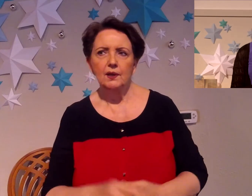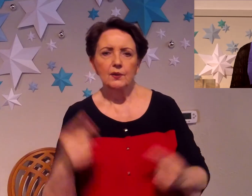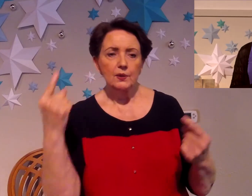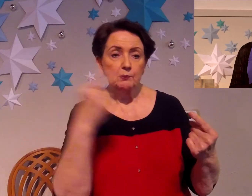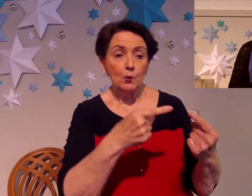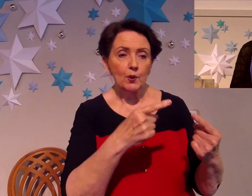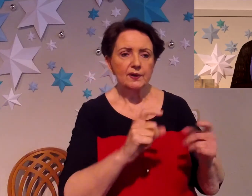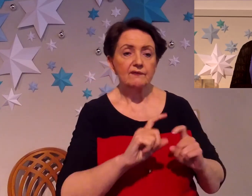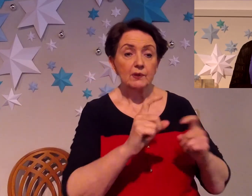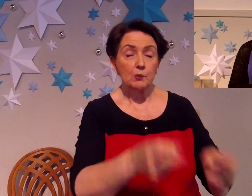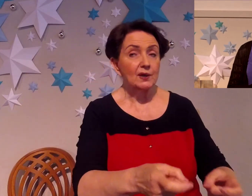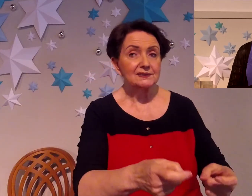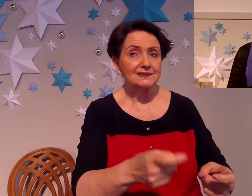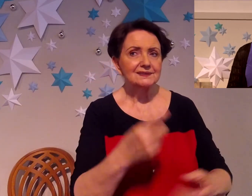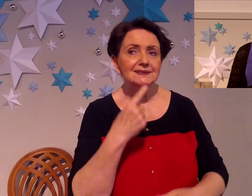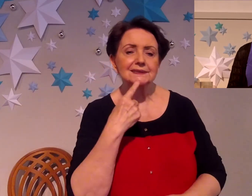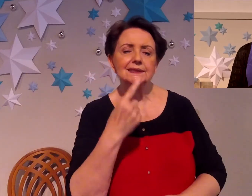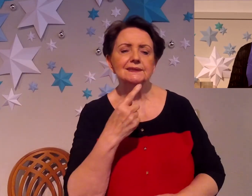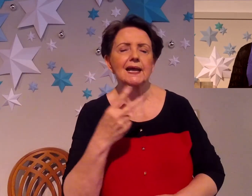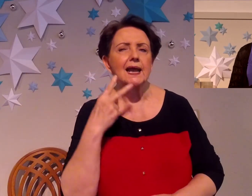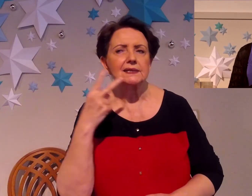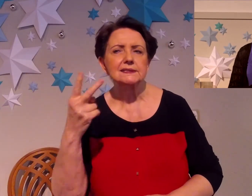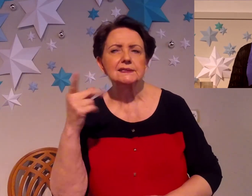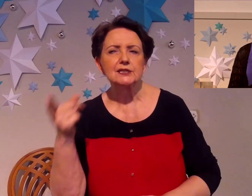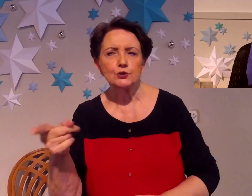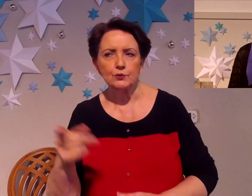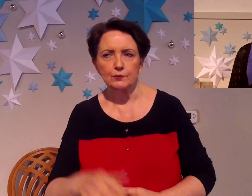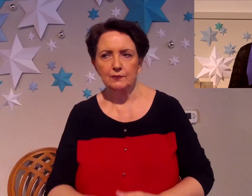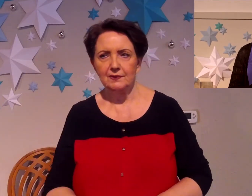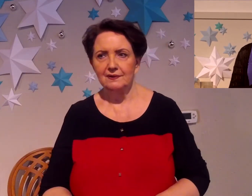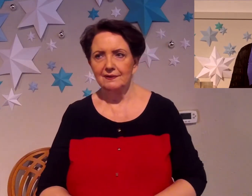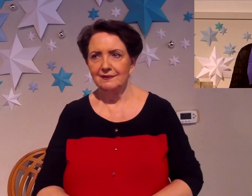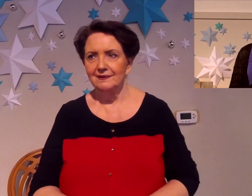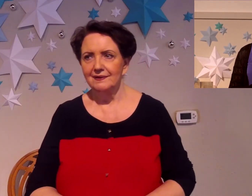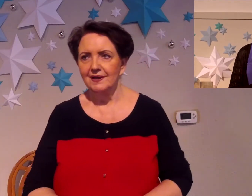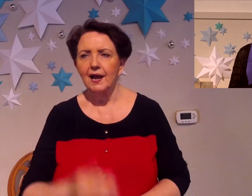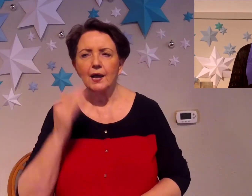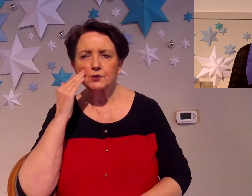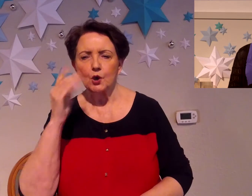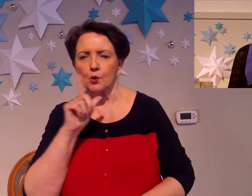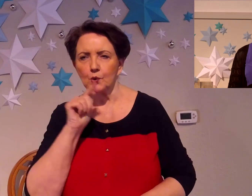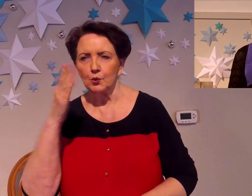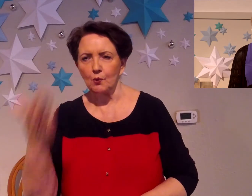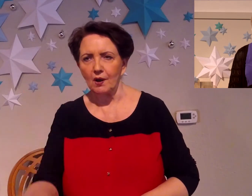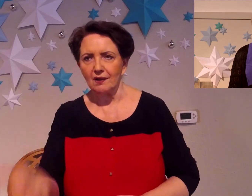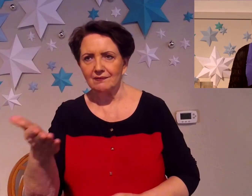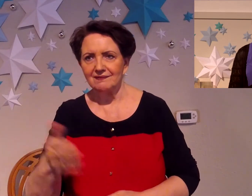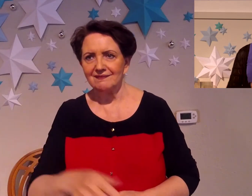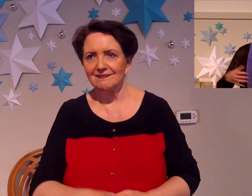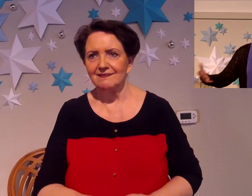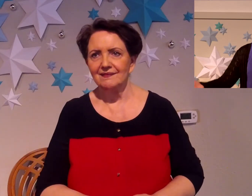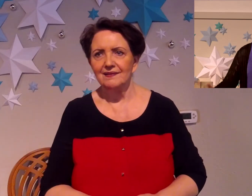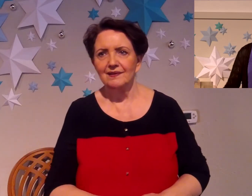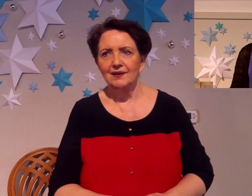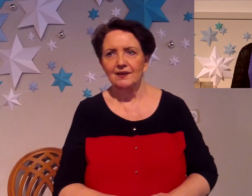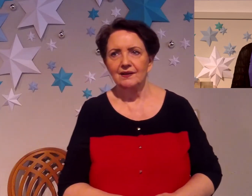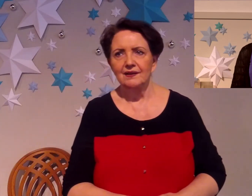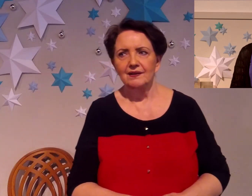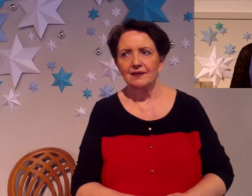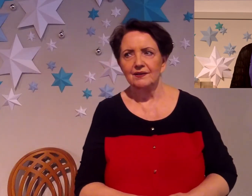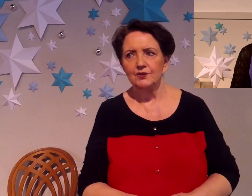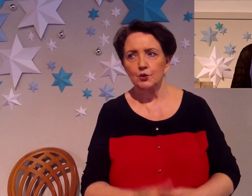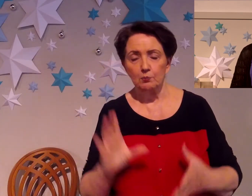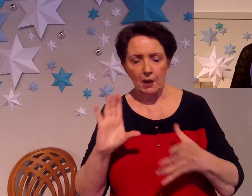to say, I see you. I know who you are. And you belong